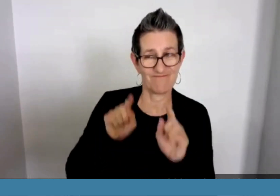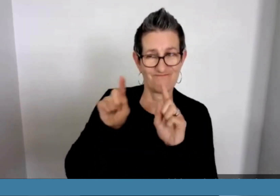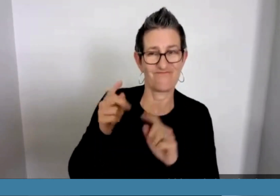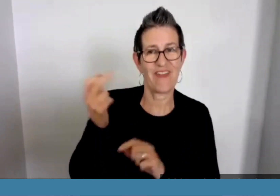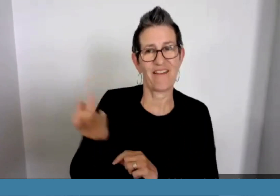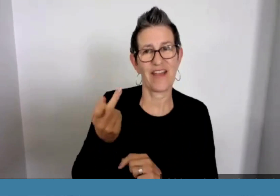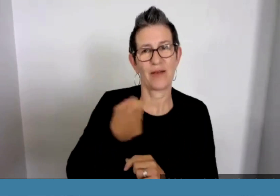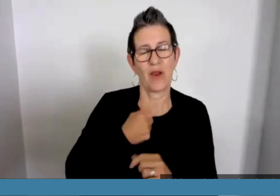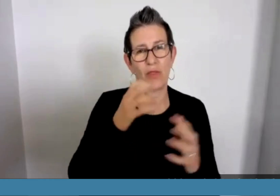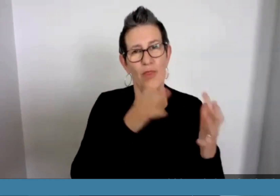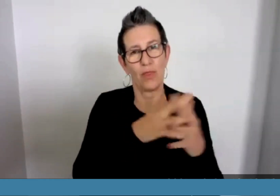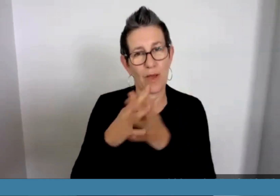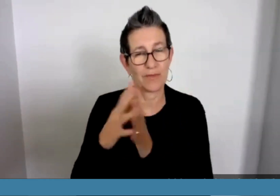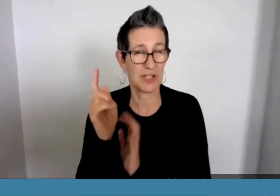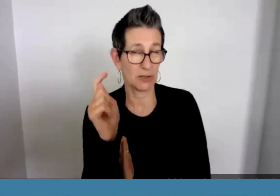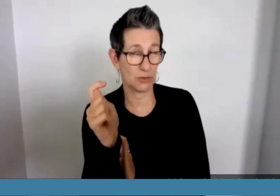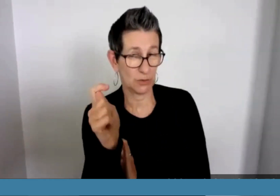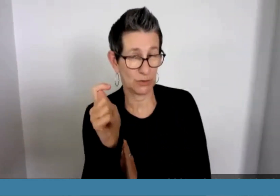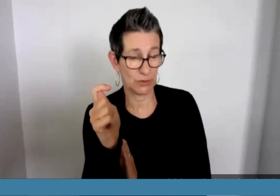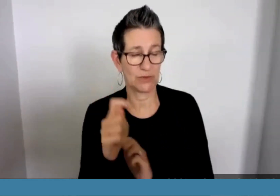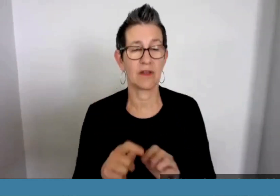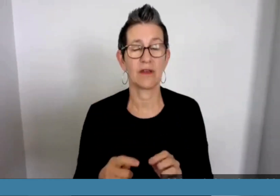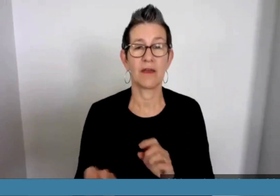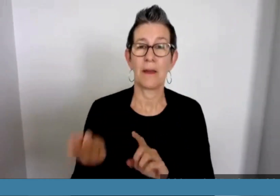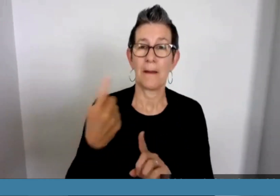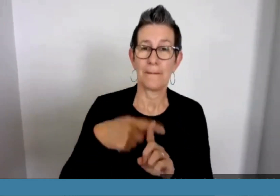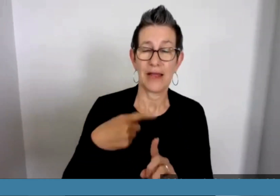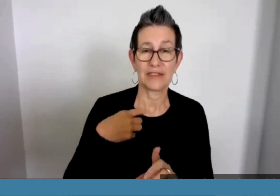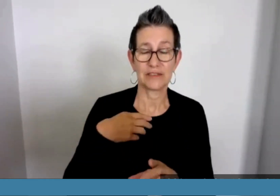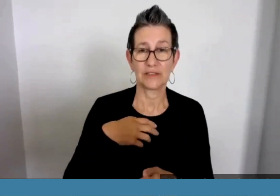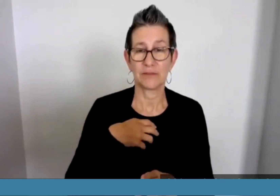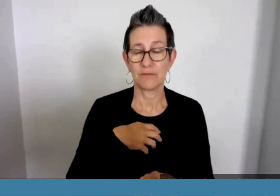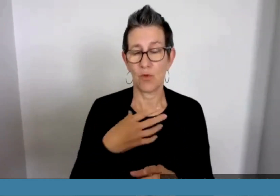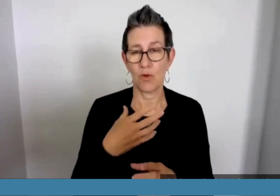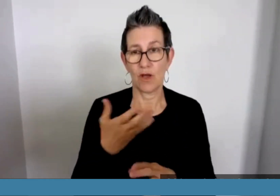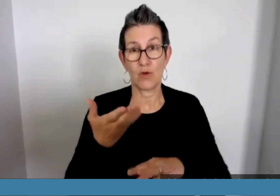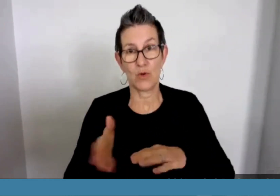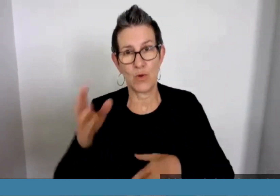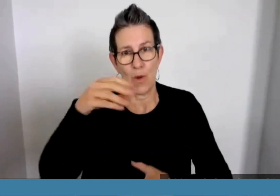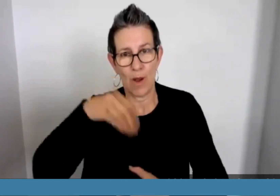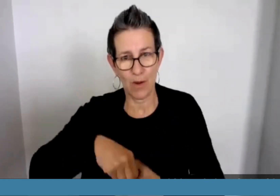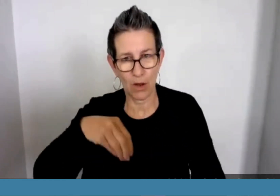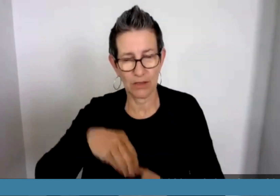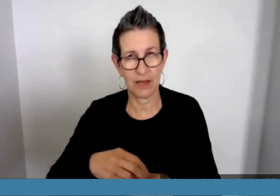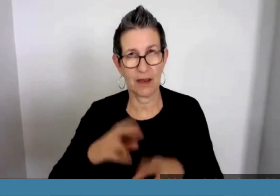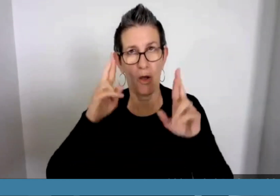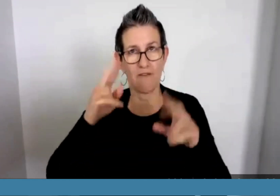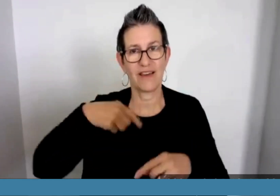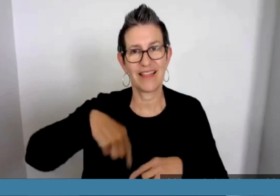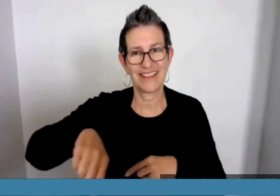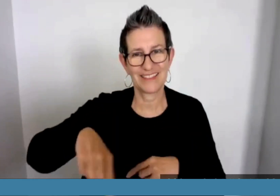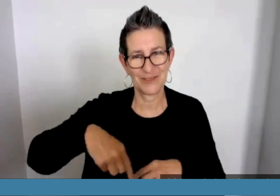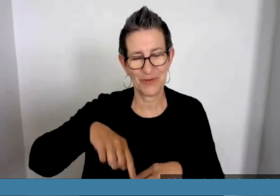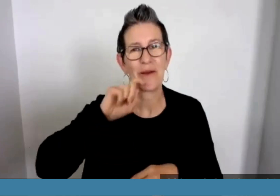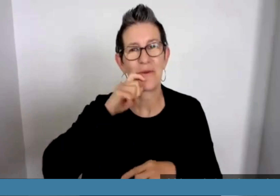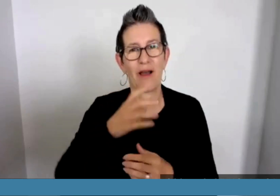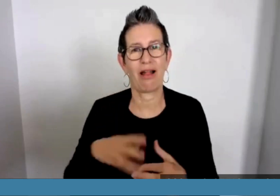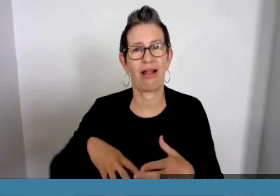website shortly. We've also got some new content coming, hopefully this week. and we'll send you a follow-up email